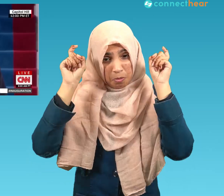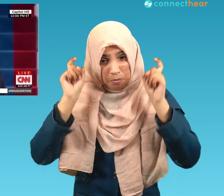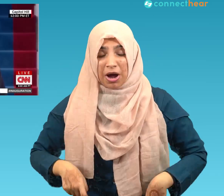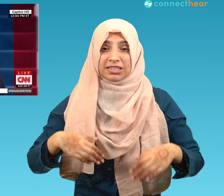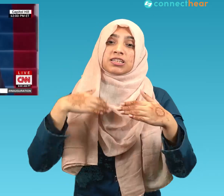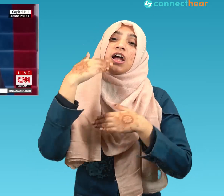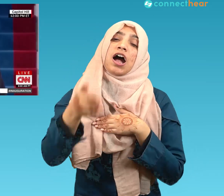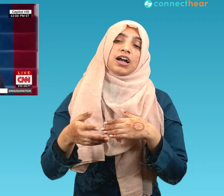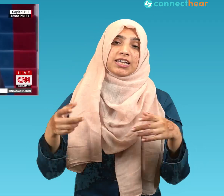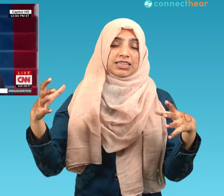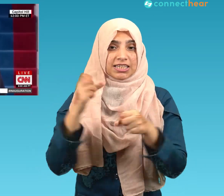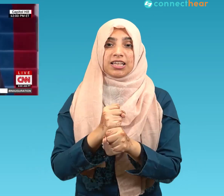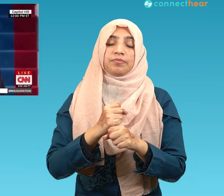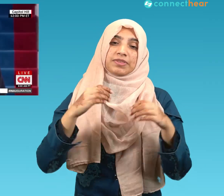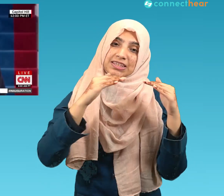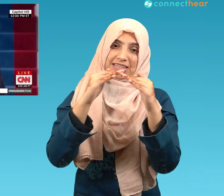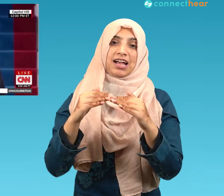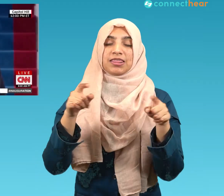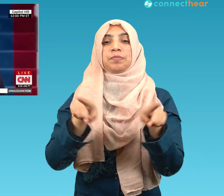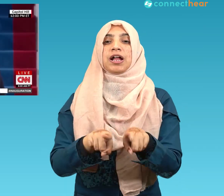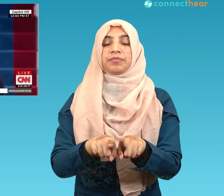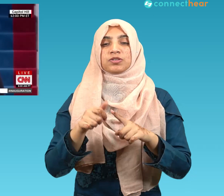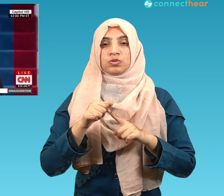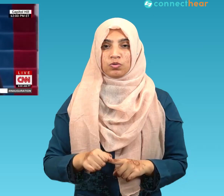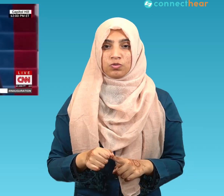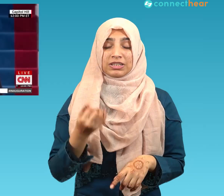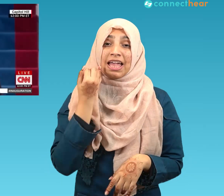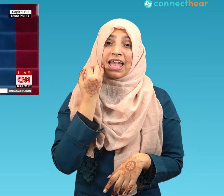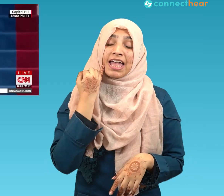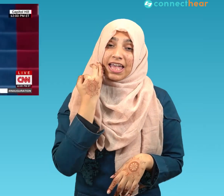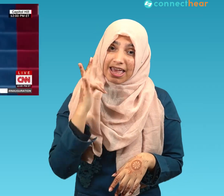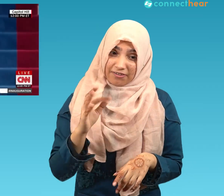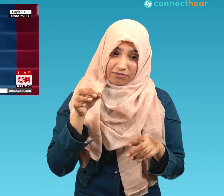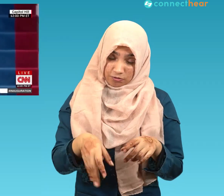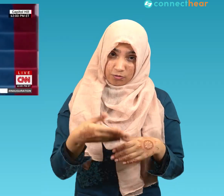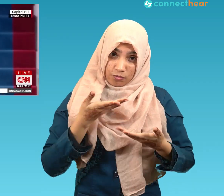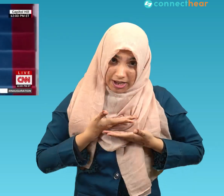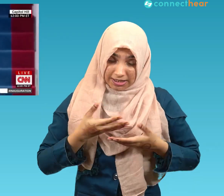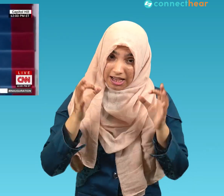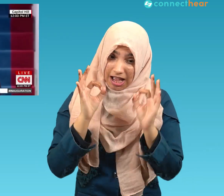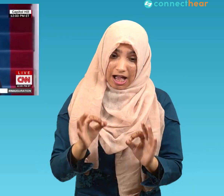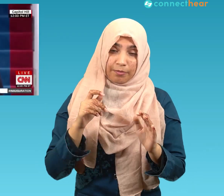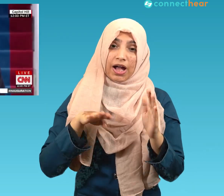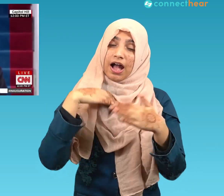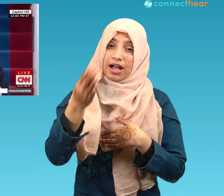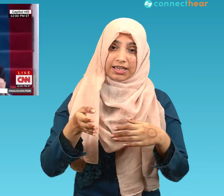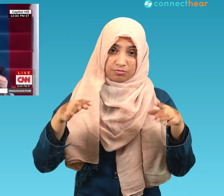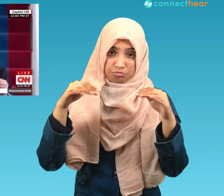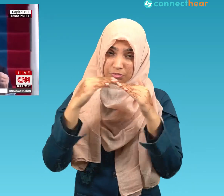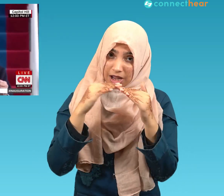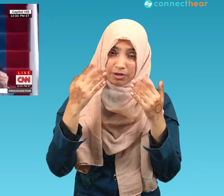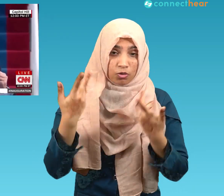the United States of America. If we do that, I guarantee you we will not fail. We have